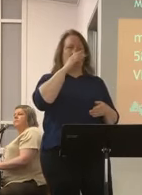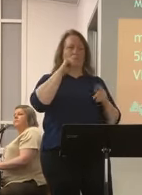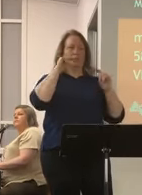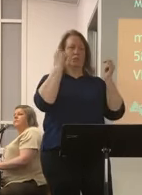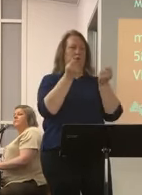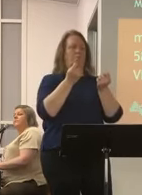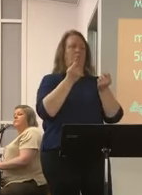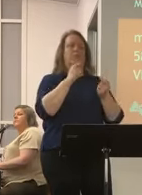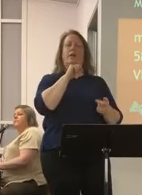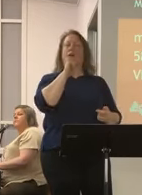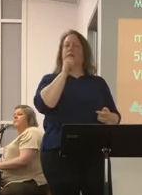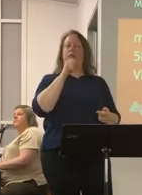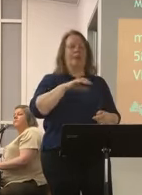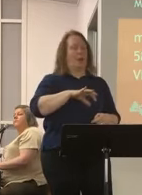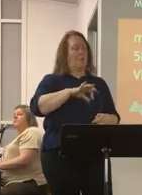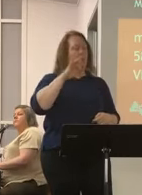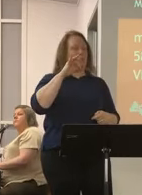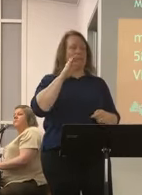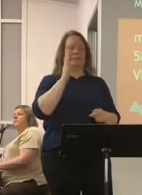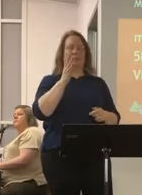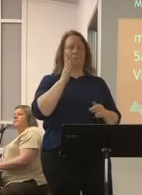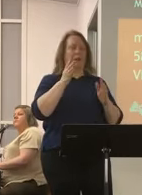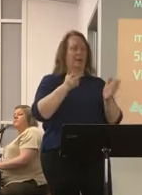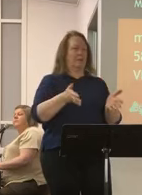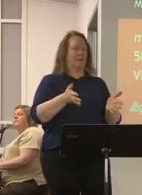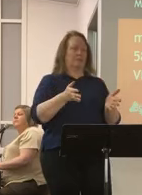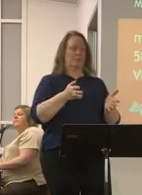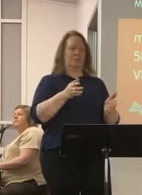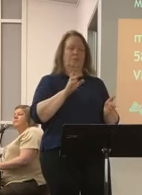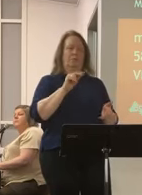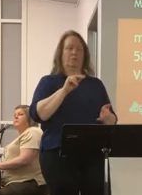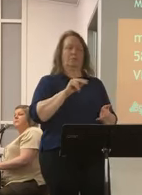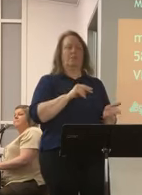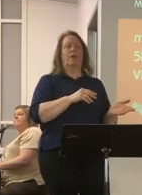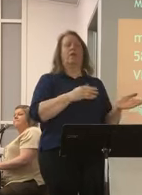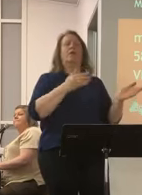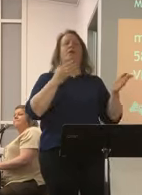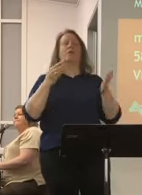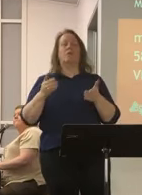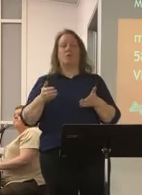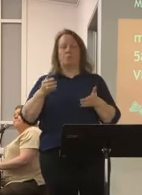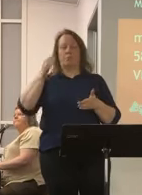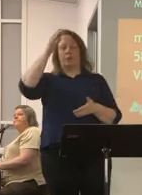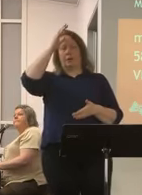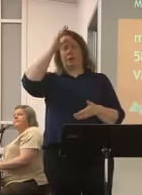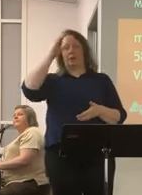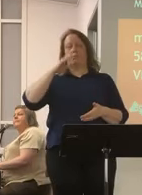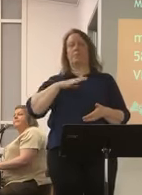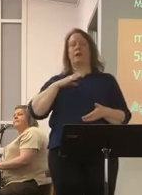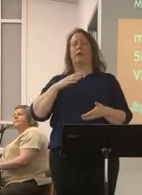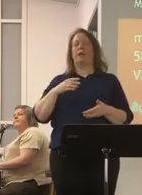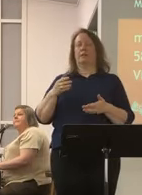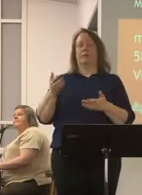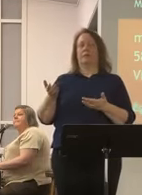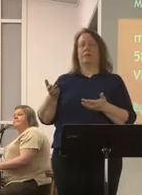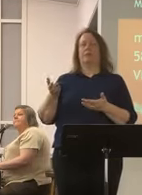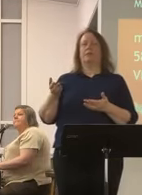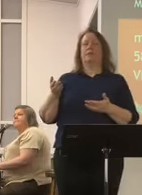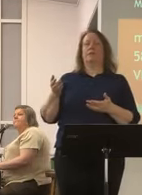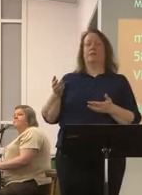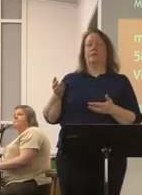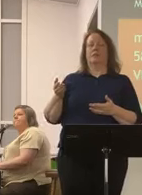pastor. What they will do is bring a candidate they believe that God has led them to as a group of believers to